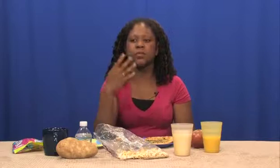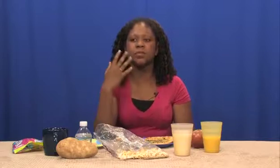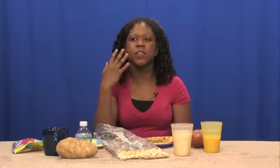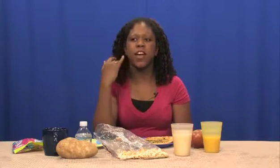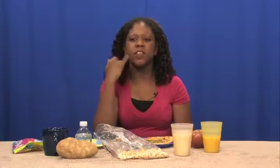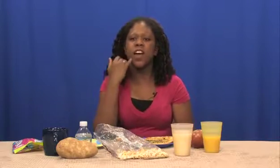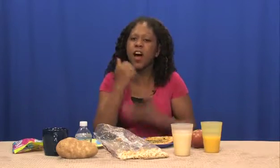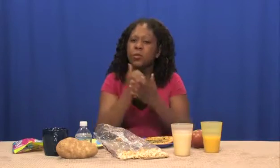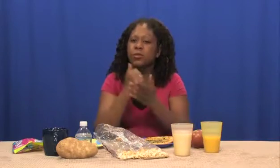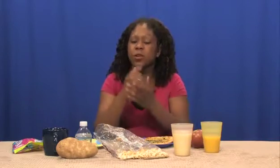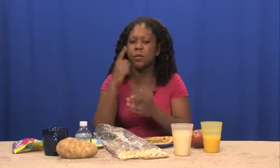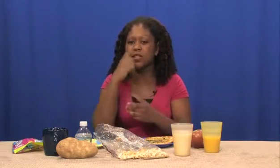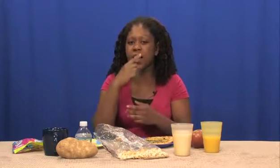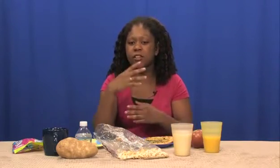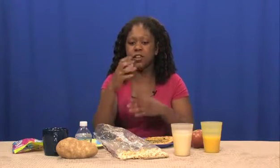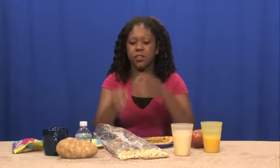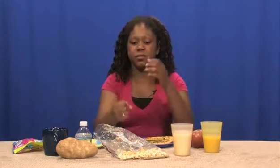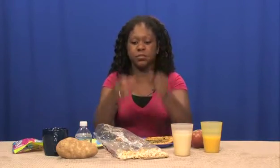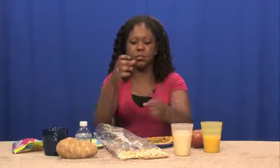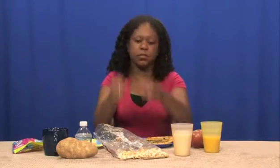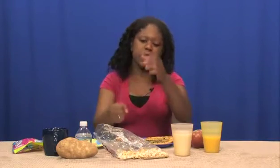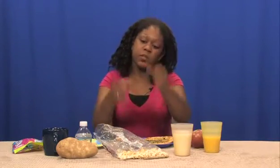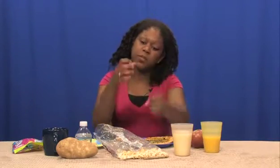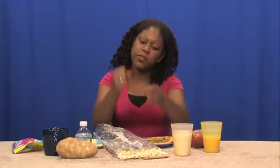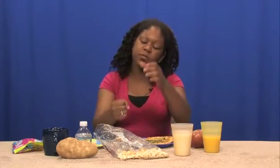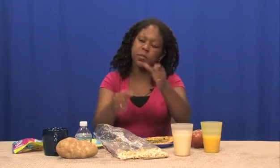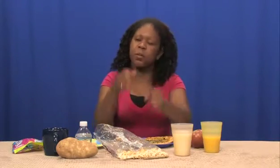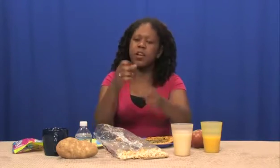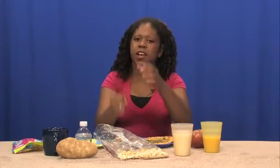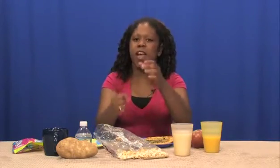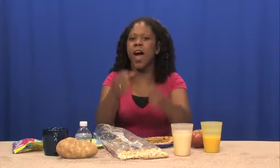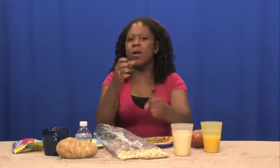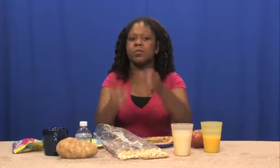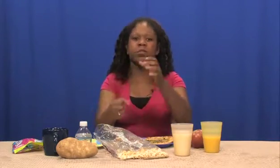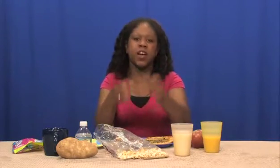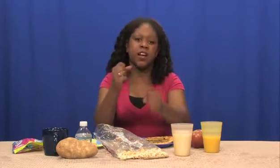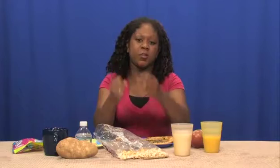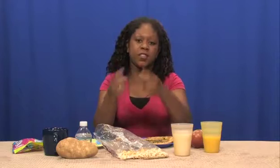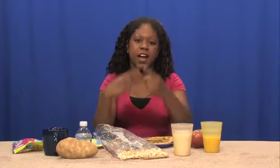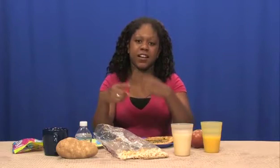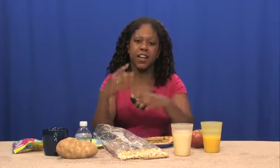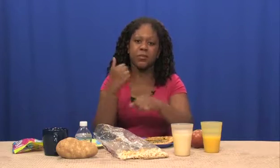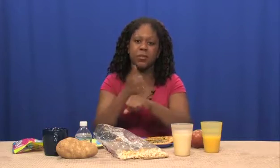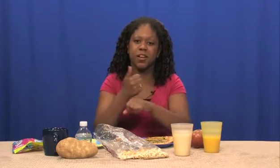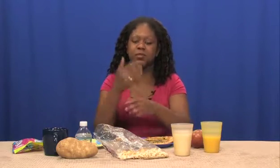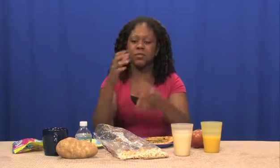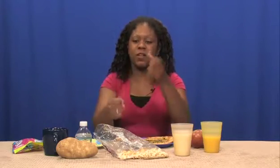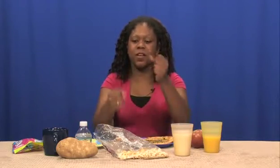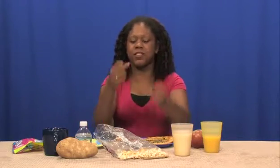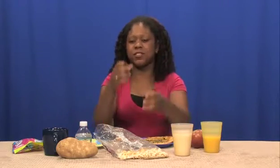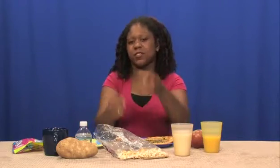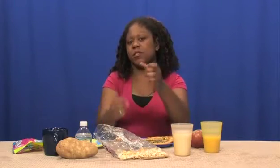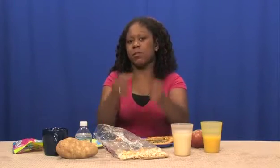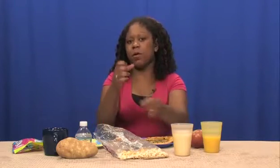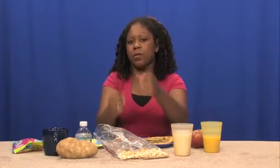And if it helps, you can pretend you're milking a cow. That's how the sign came to be. So just milk like